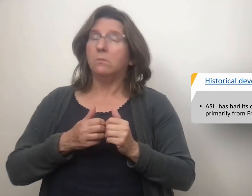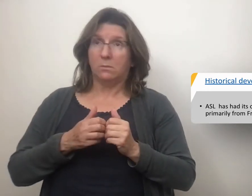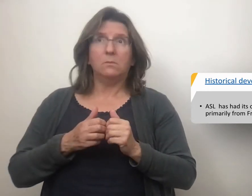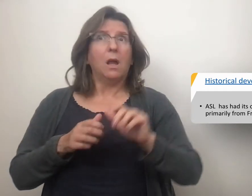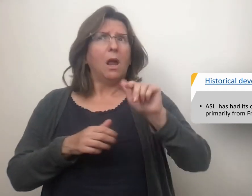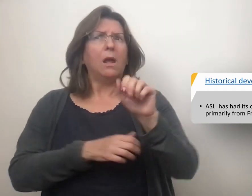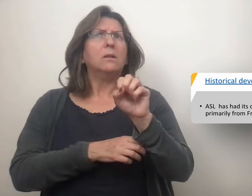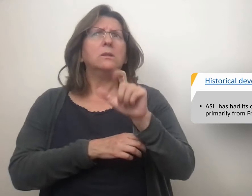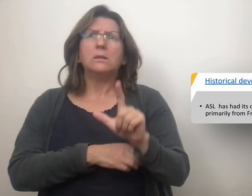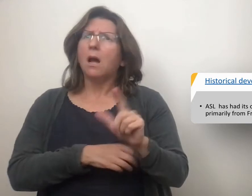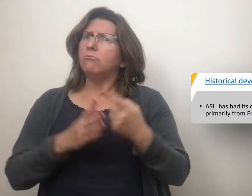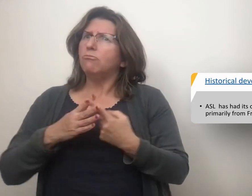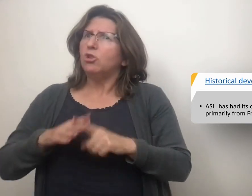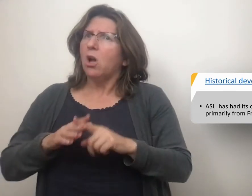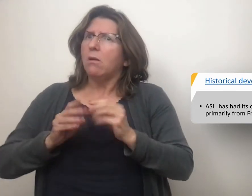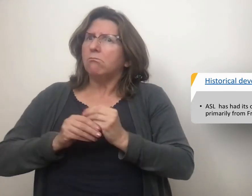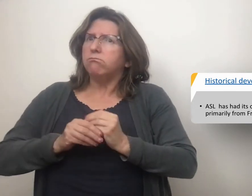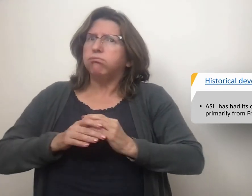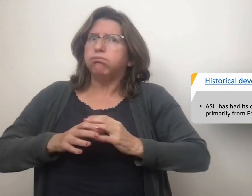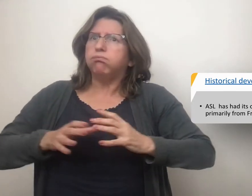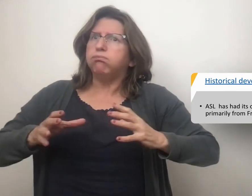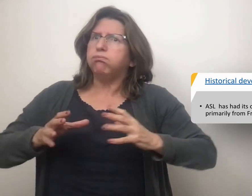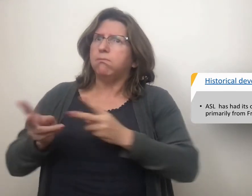ASL has its origins in many sign languages,